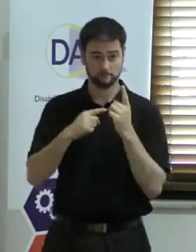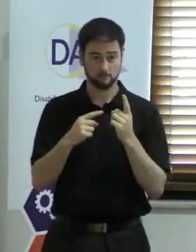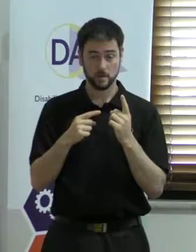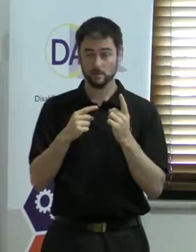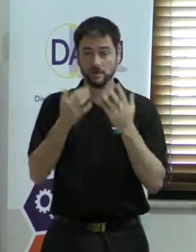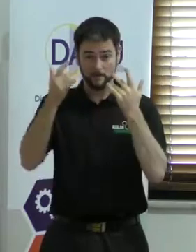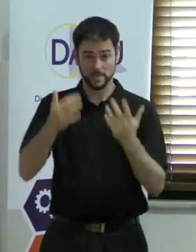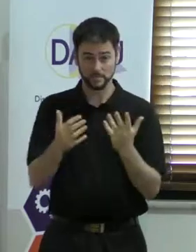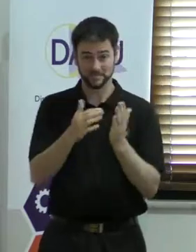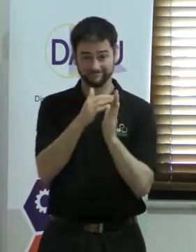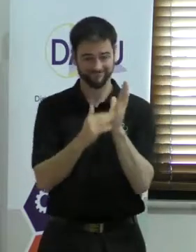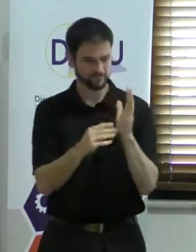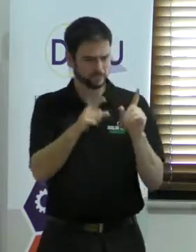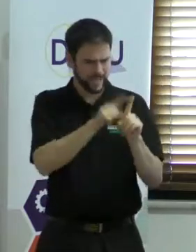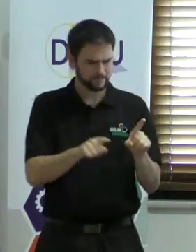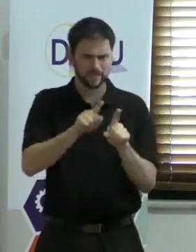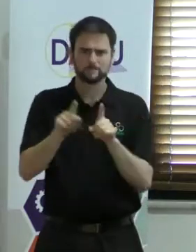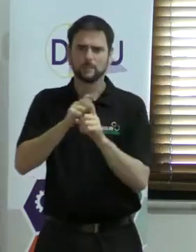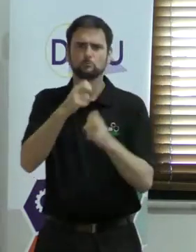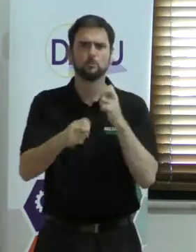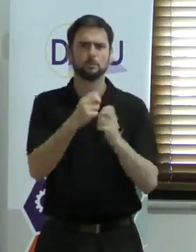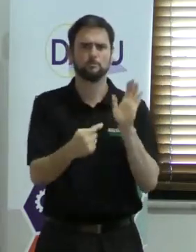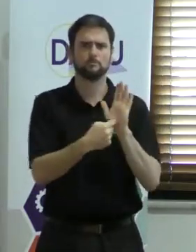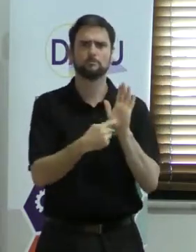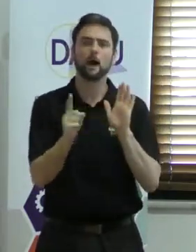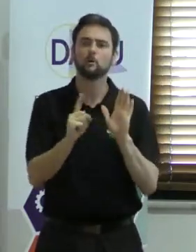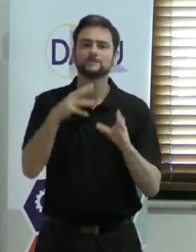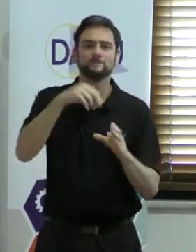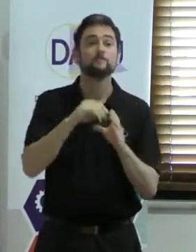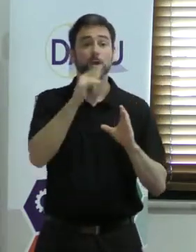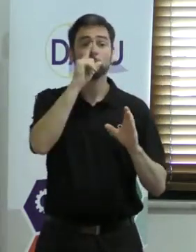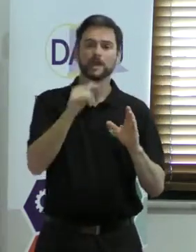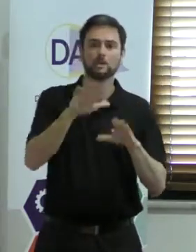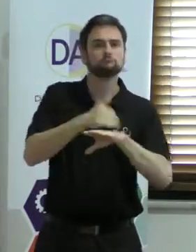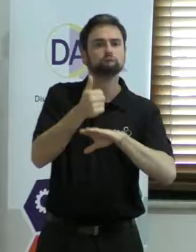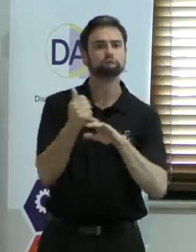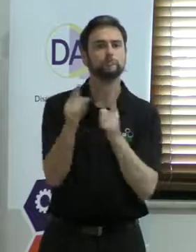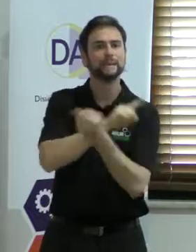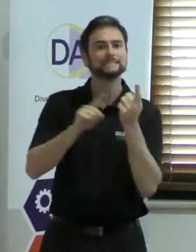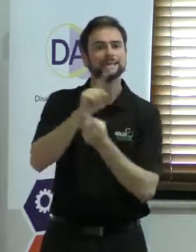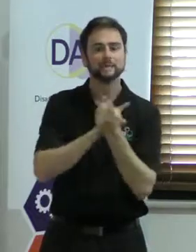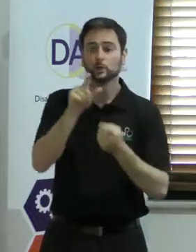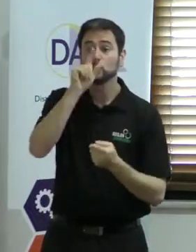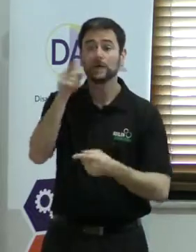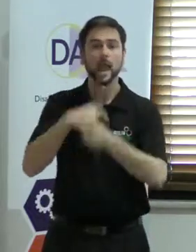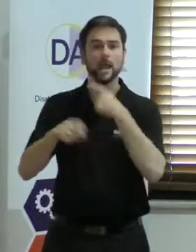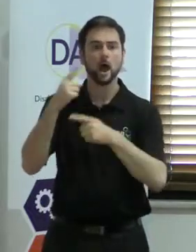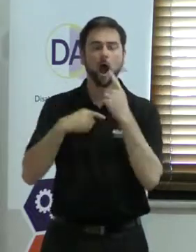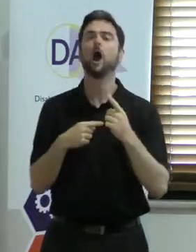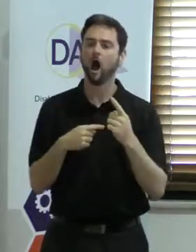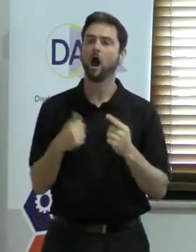what the detail of those issues? And then be able to provide perhaps a more